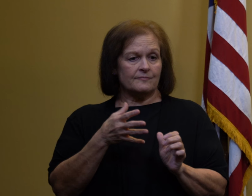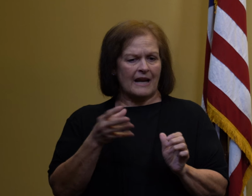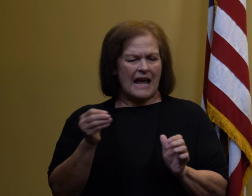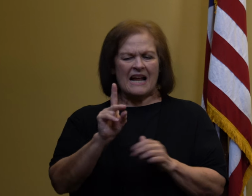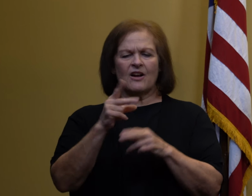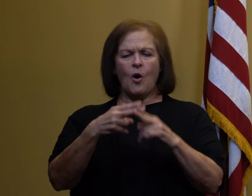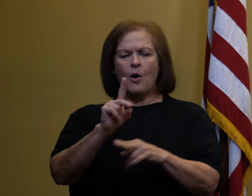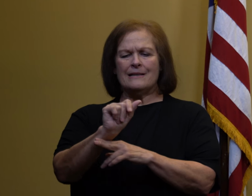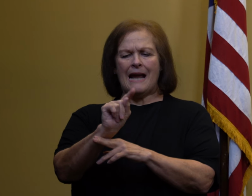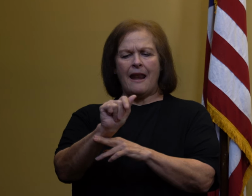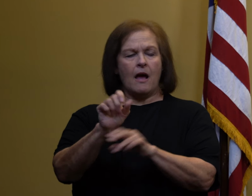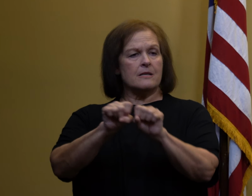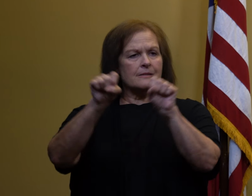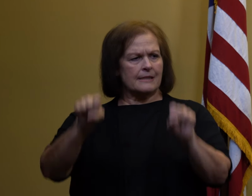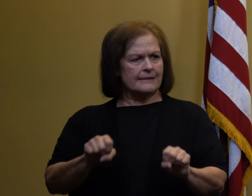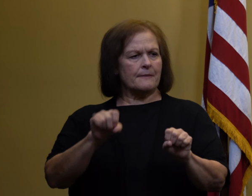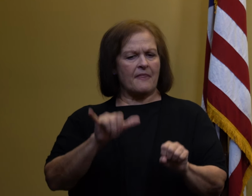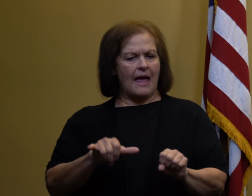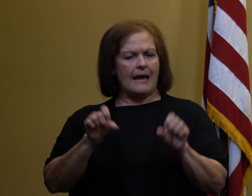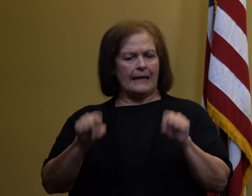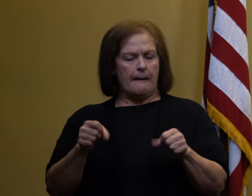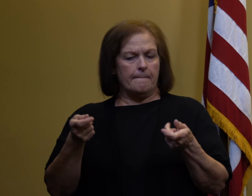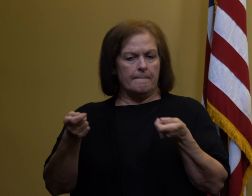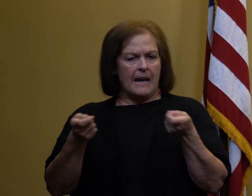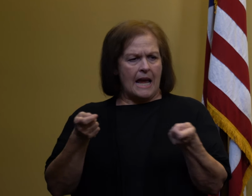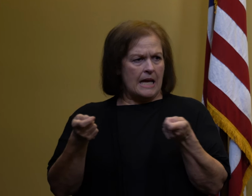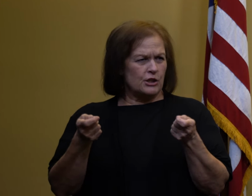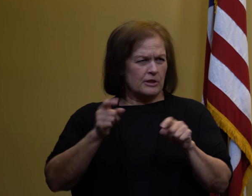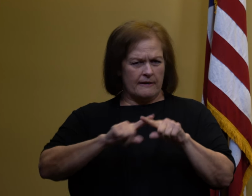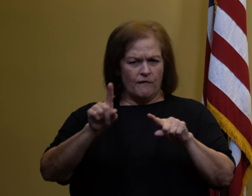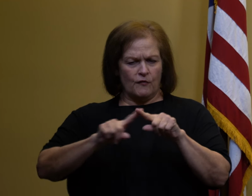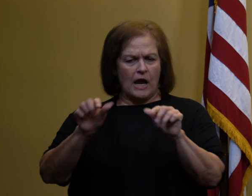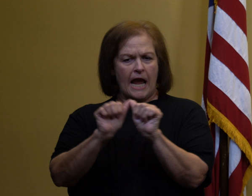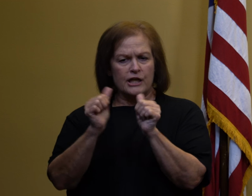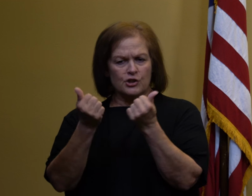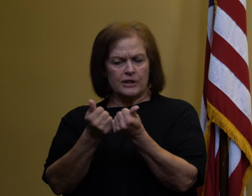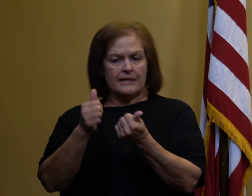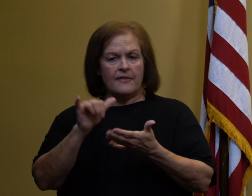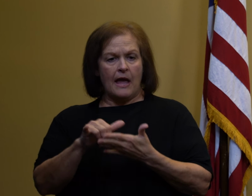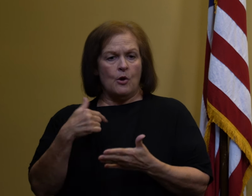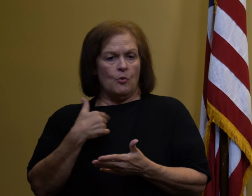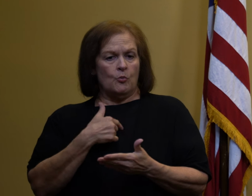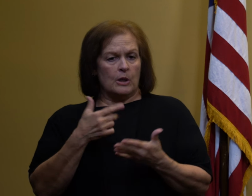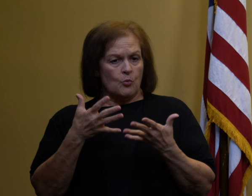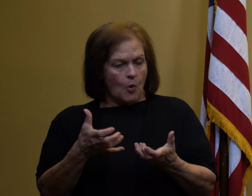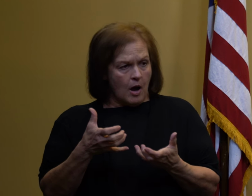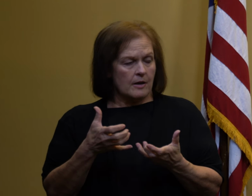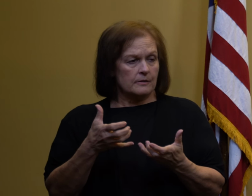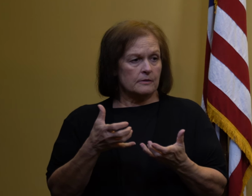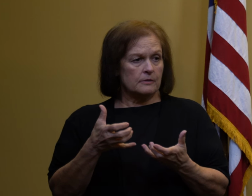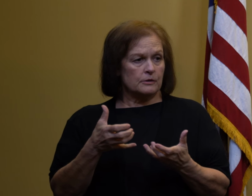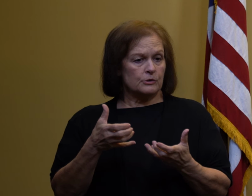data systems that can manage the various agencies that we want to